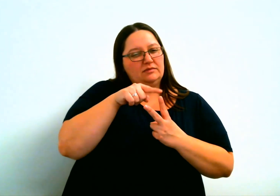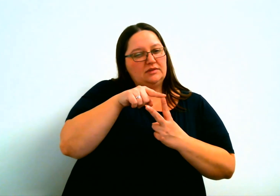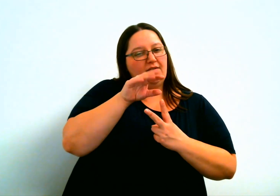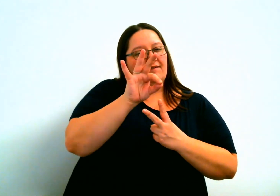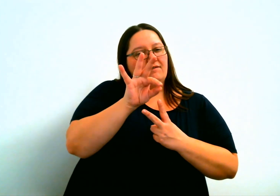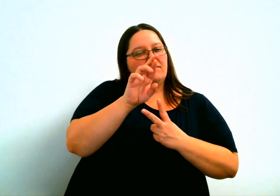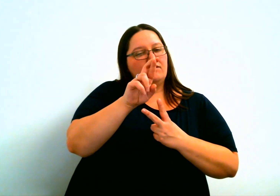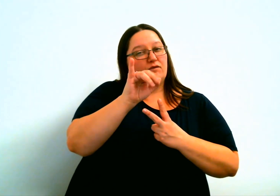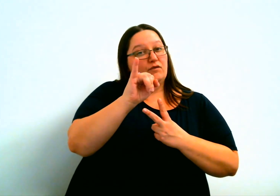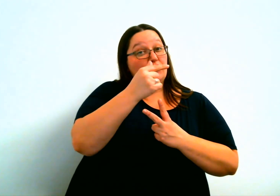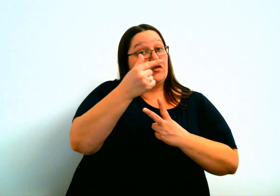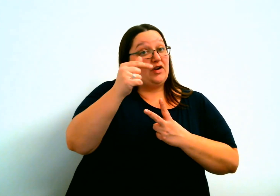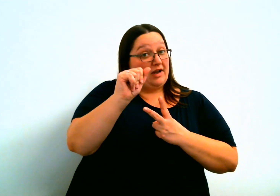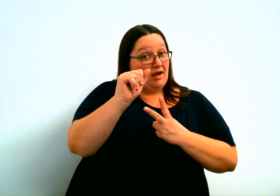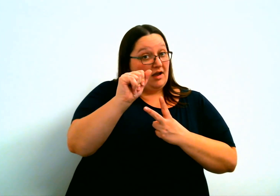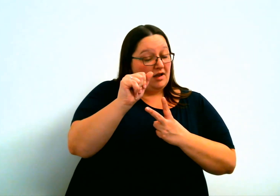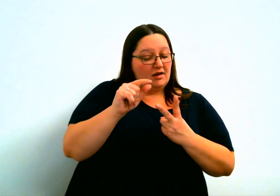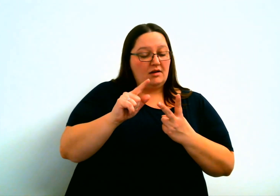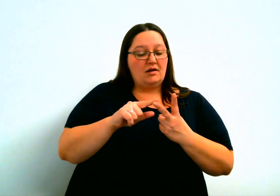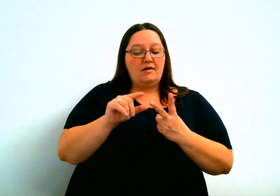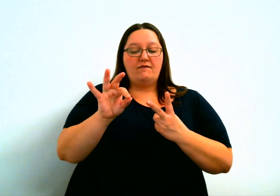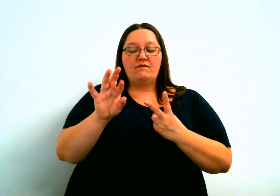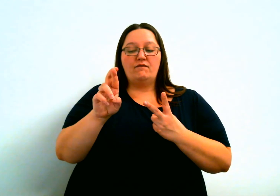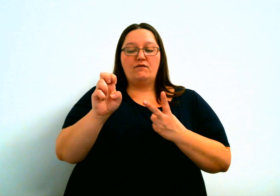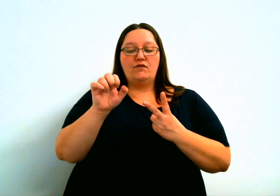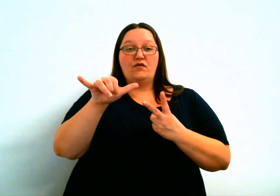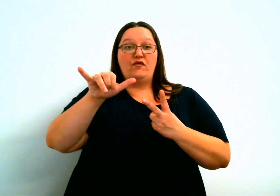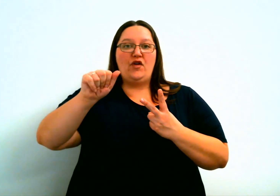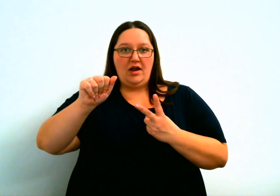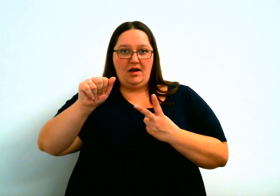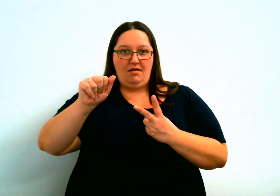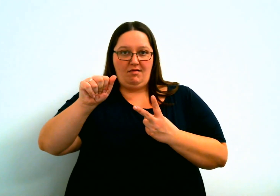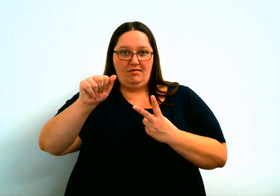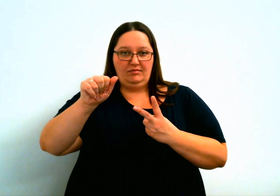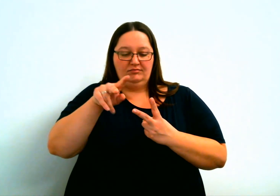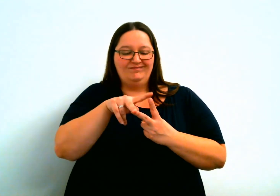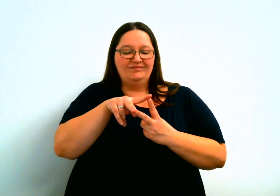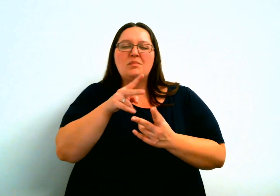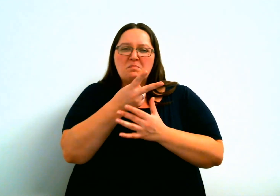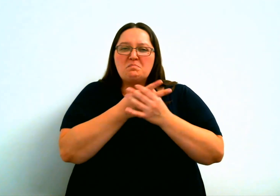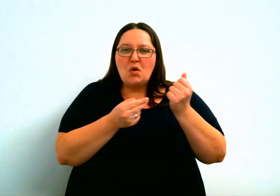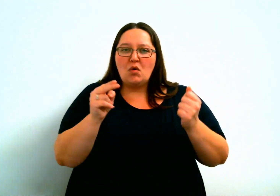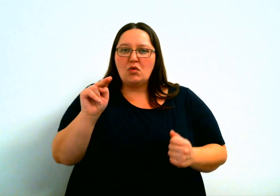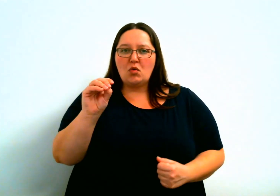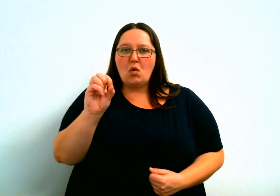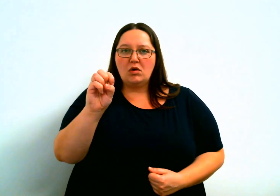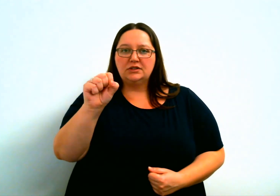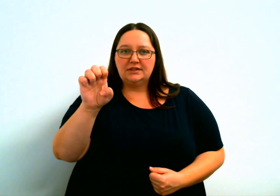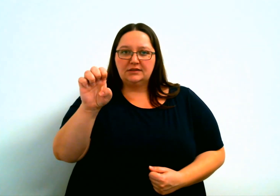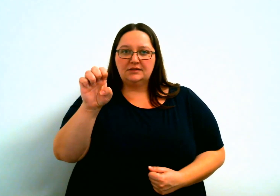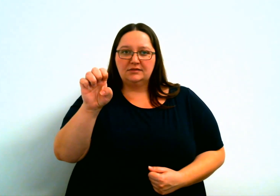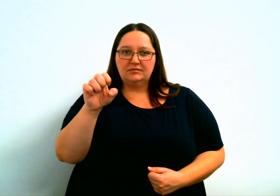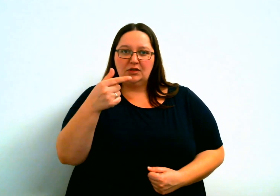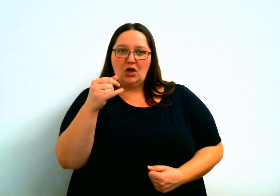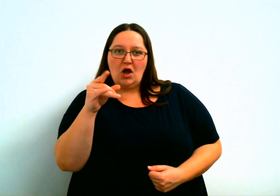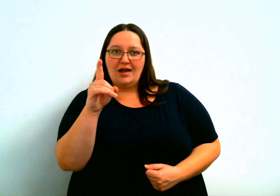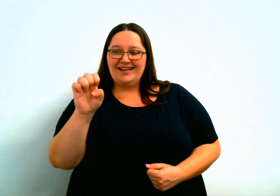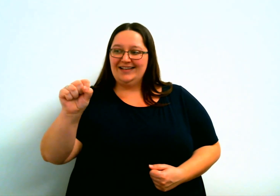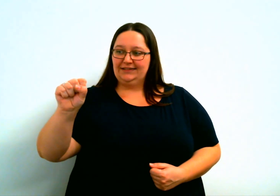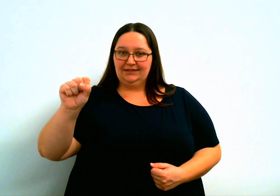Friday was named for one of two goddesses. Could have been Frigga or Freya. Both of